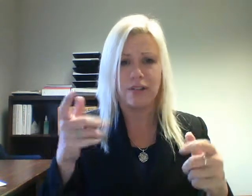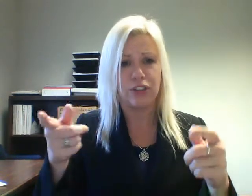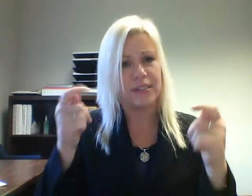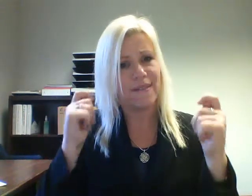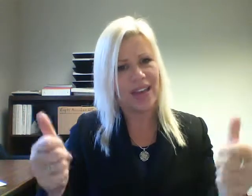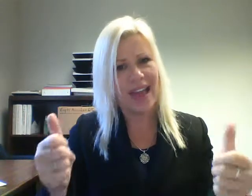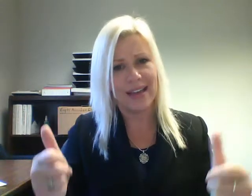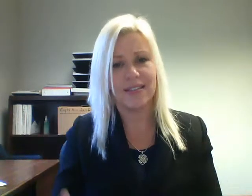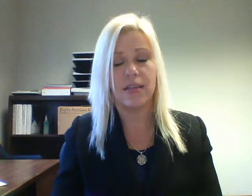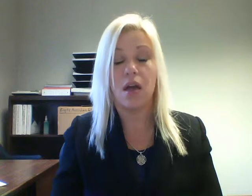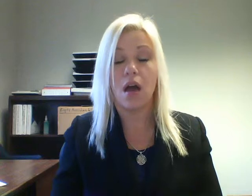she's fast.